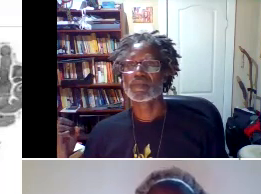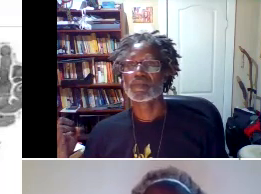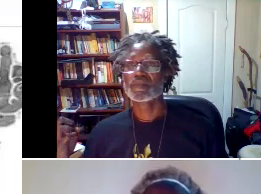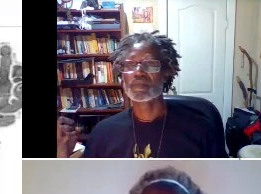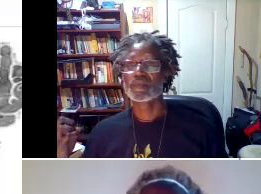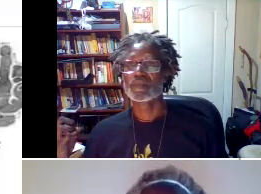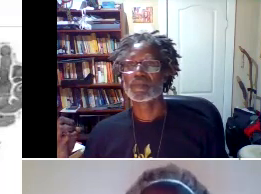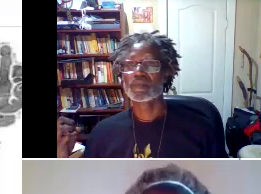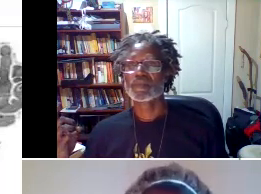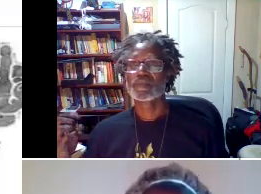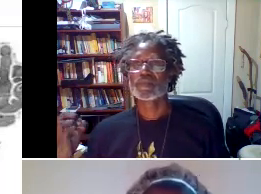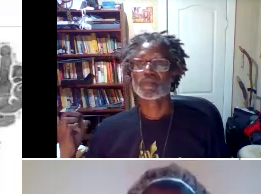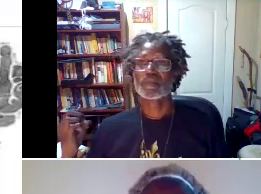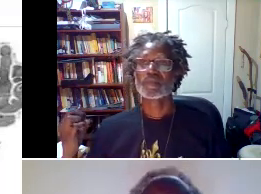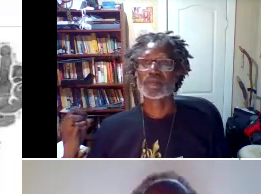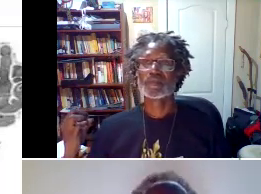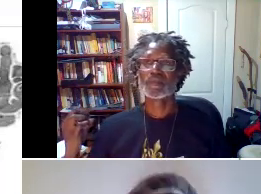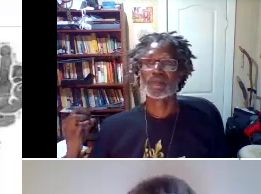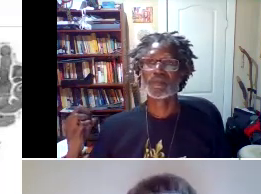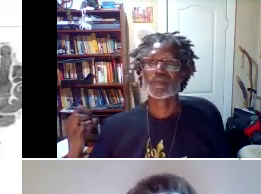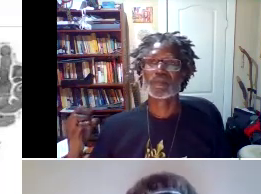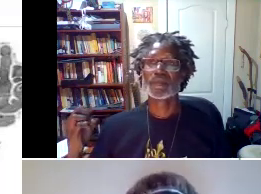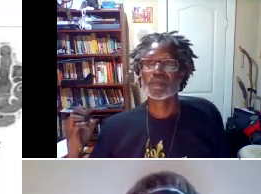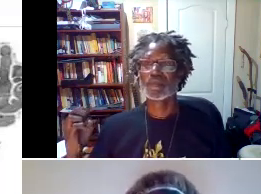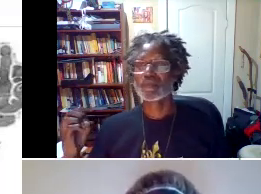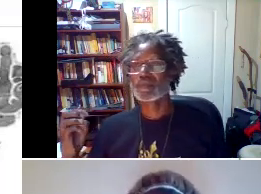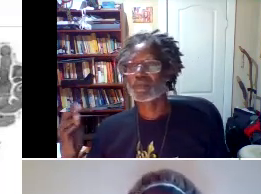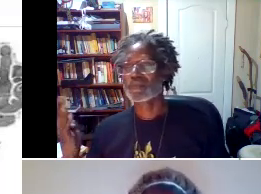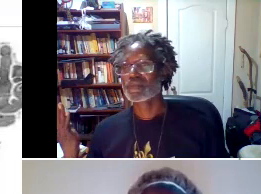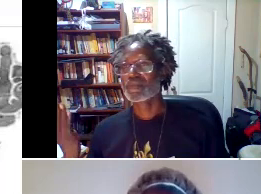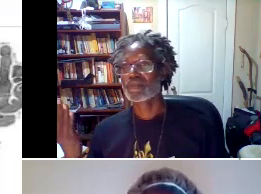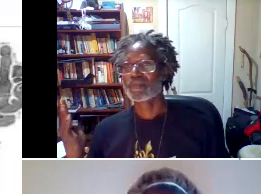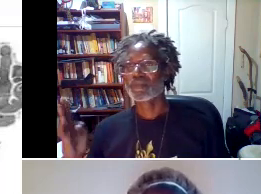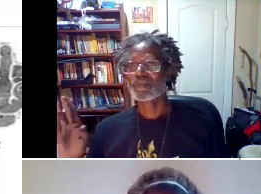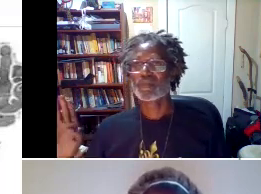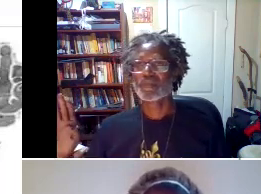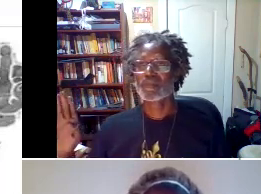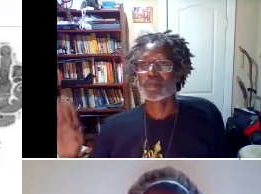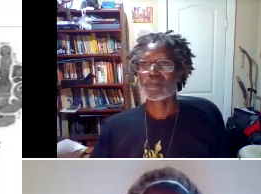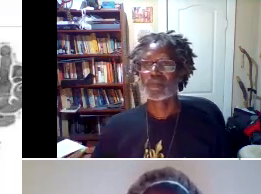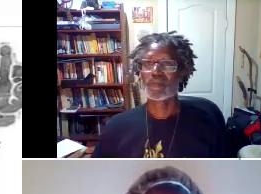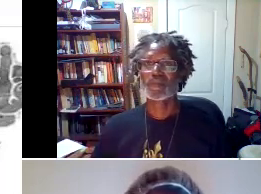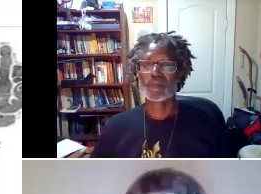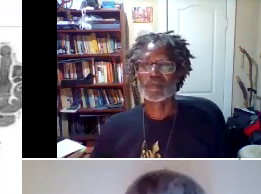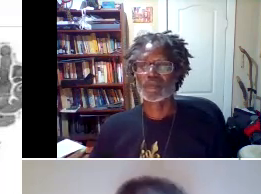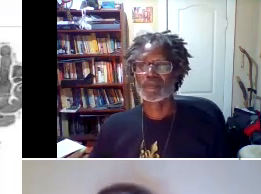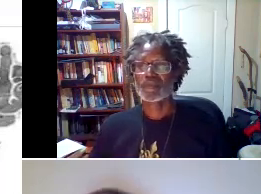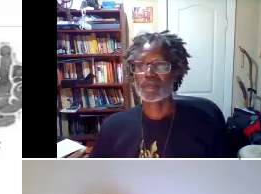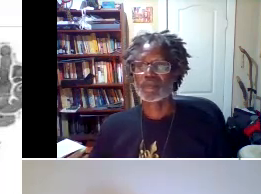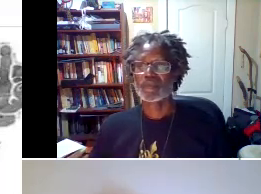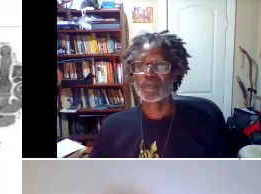Okay, so now we're about to start learning some signs. So we're going to start with the alphabet.